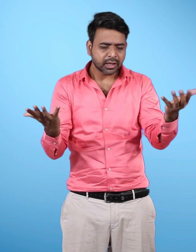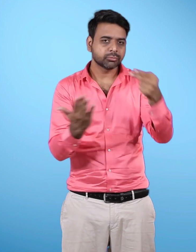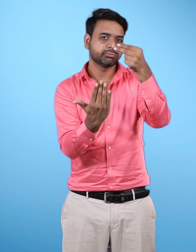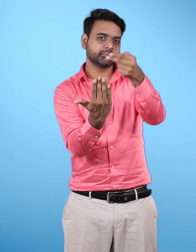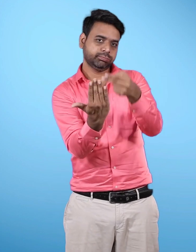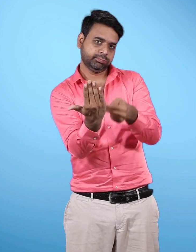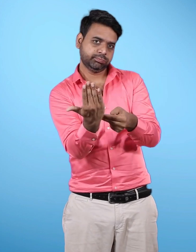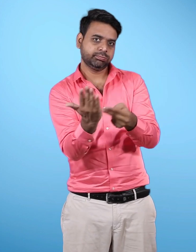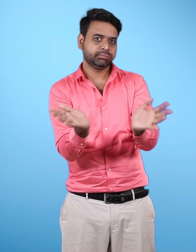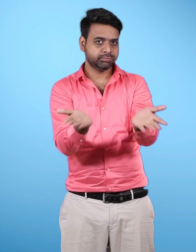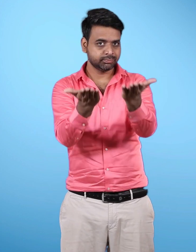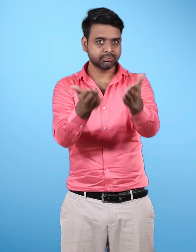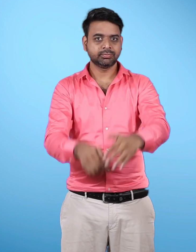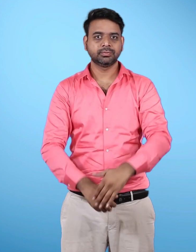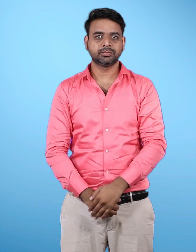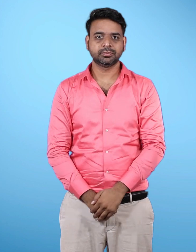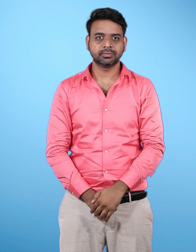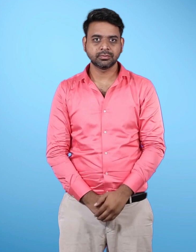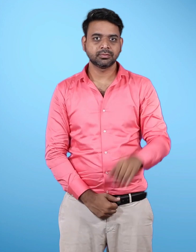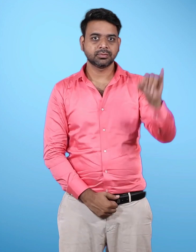have switches built into them. 6.